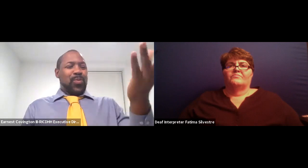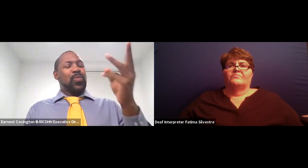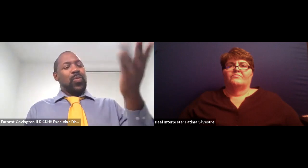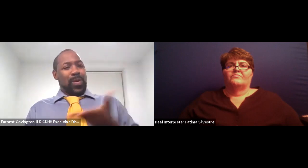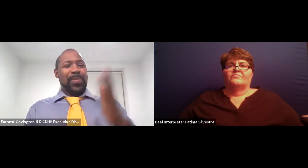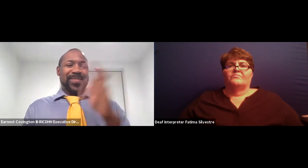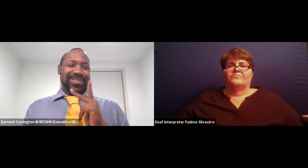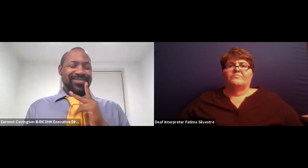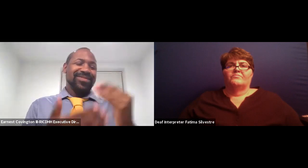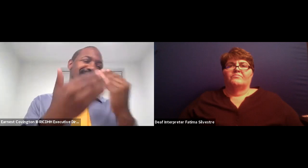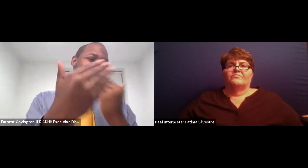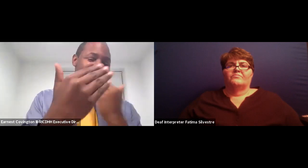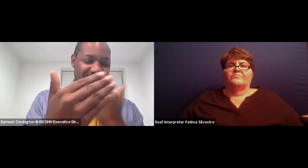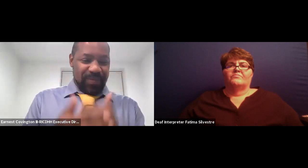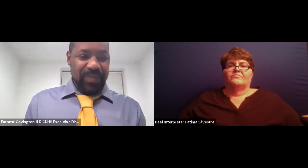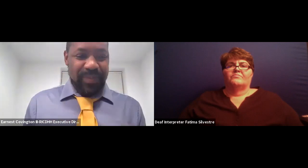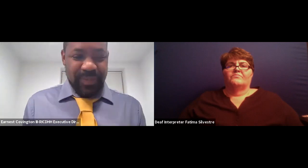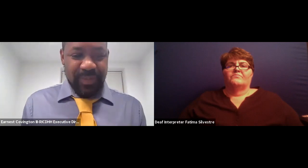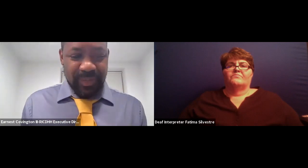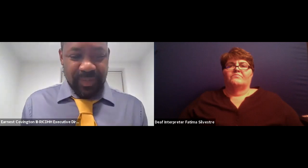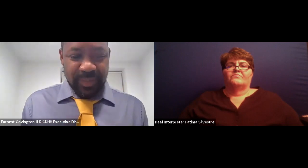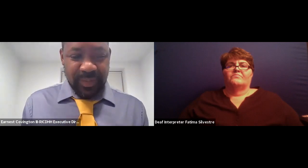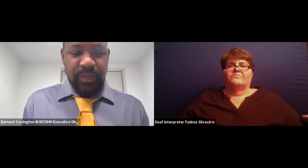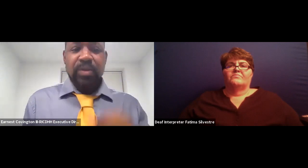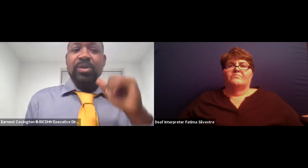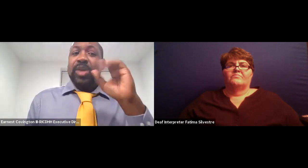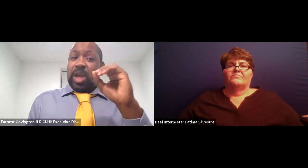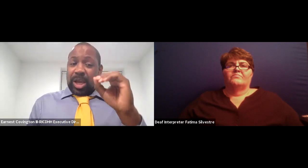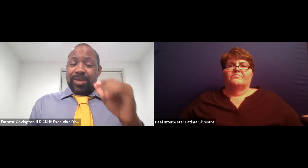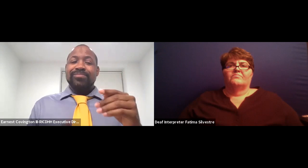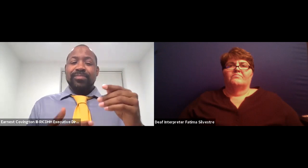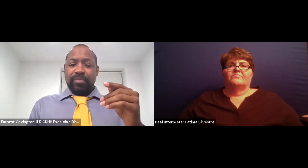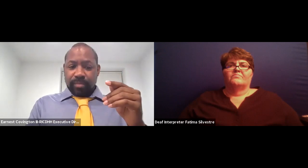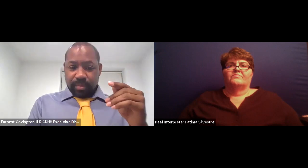Anytime you feel that you'd like to come back, you are more than welcome to join our commission again.